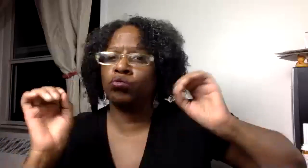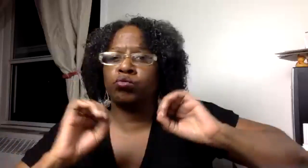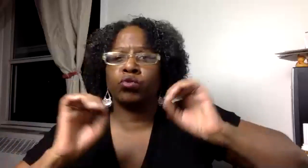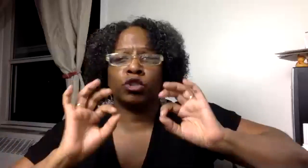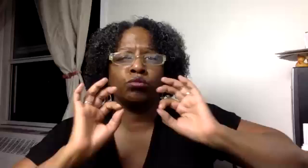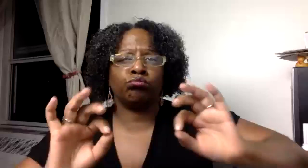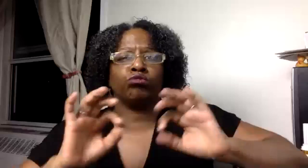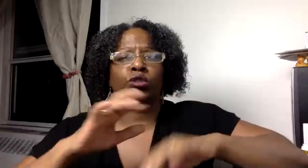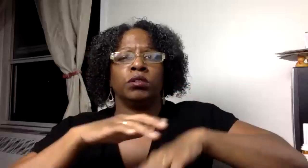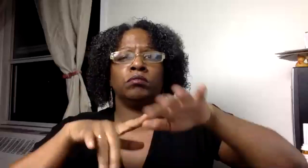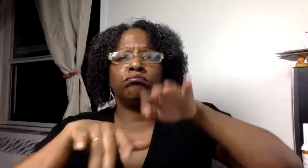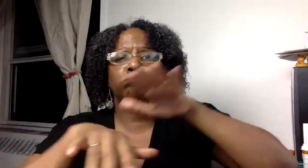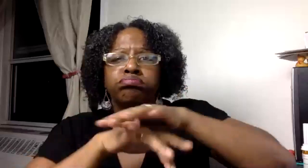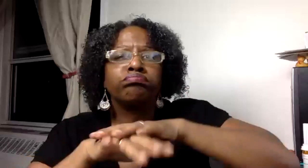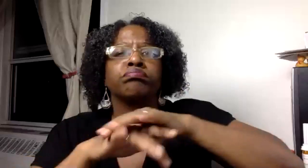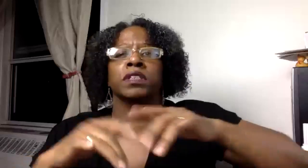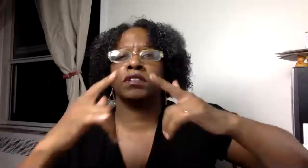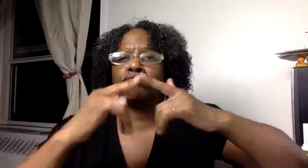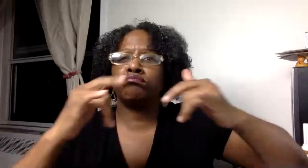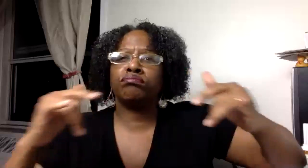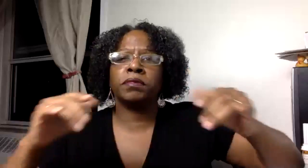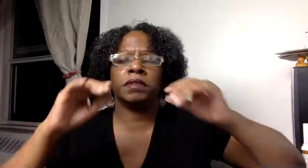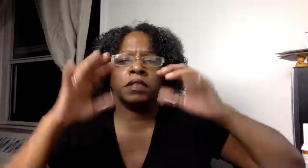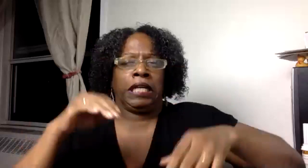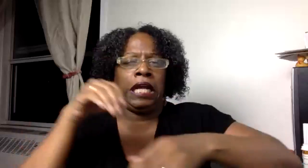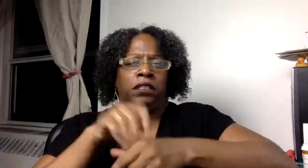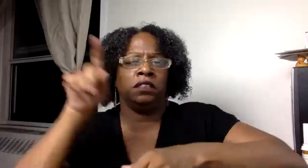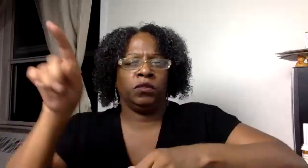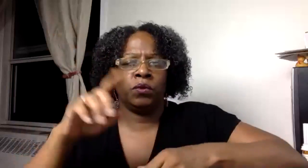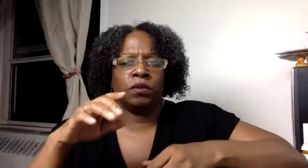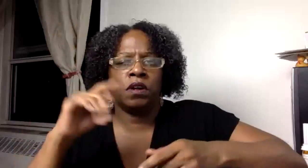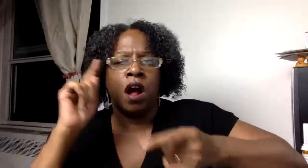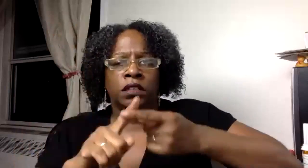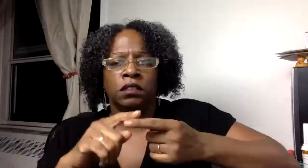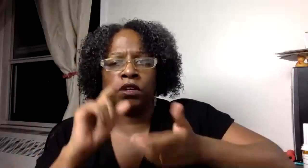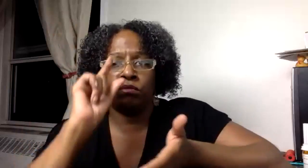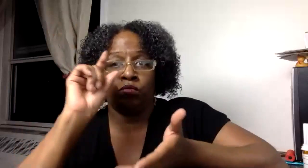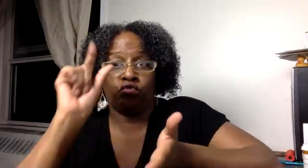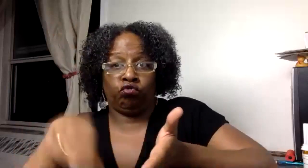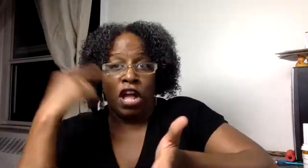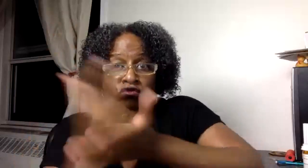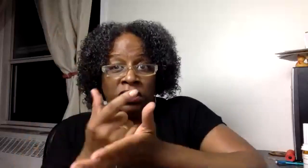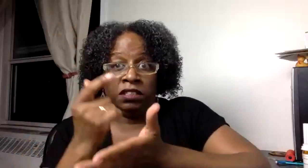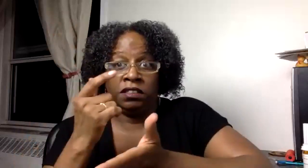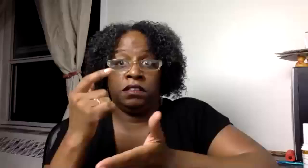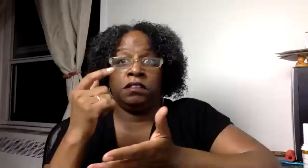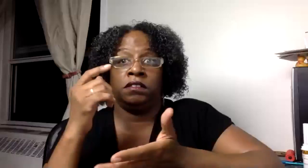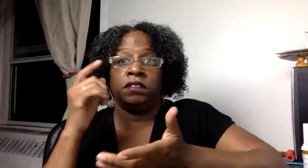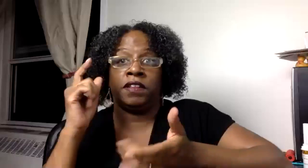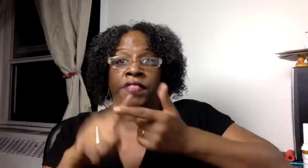no issues. Everything was quite perfect. I used tactile sign language there. And then upon